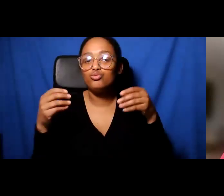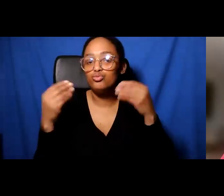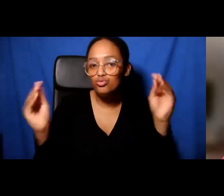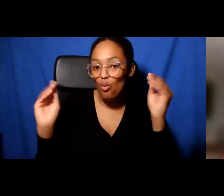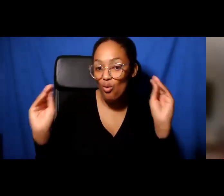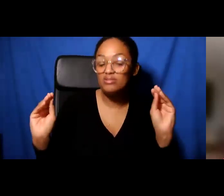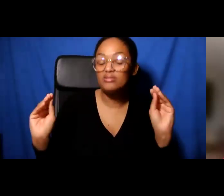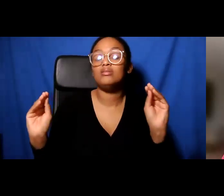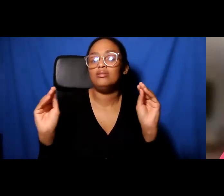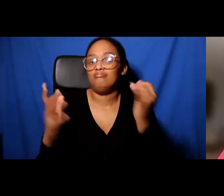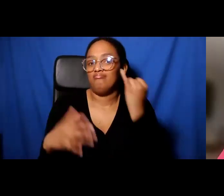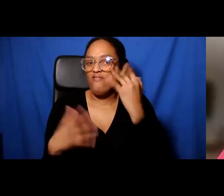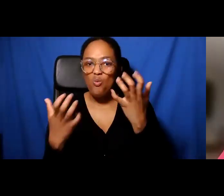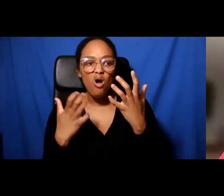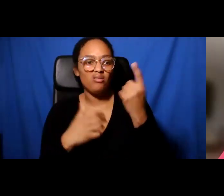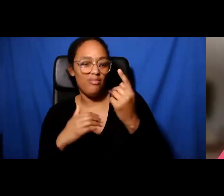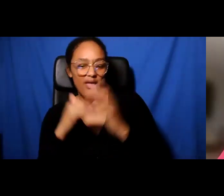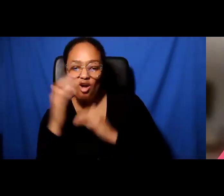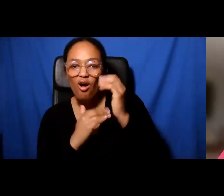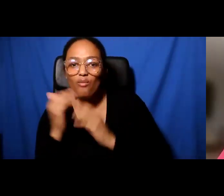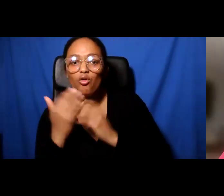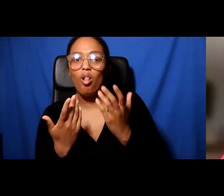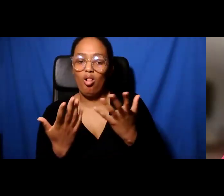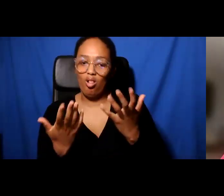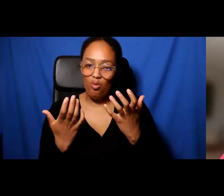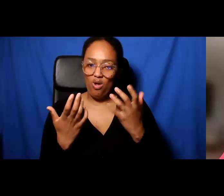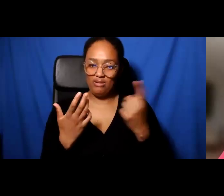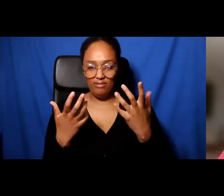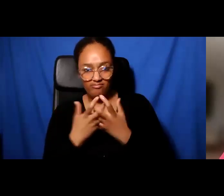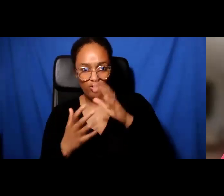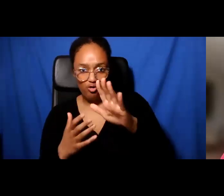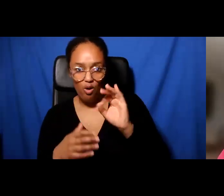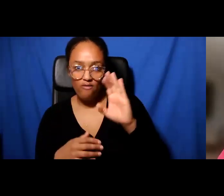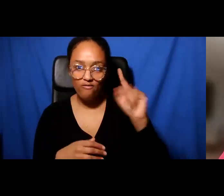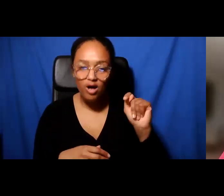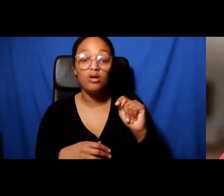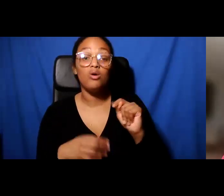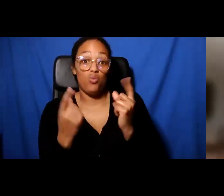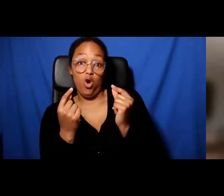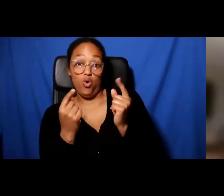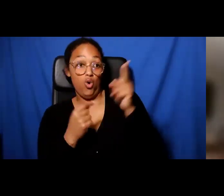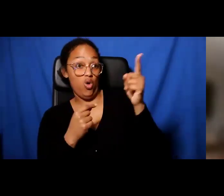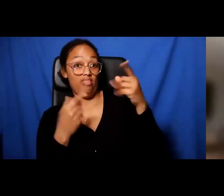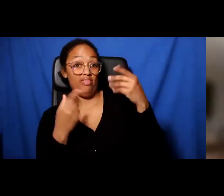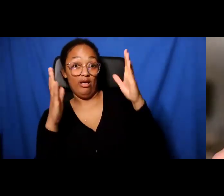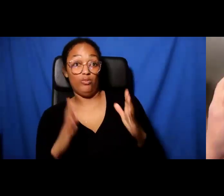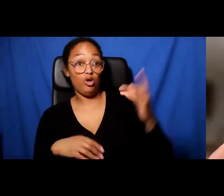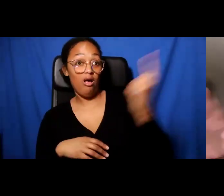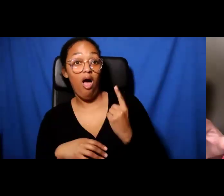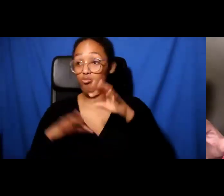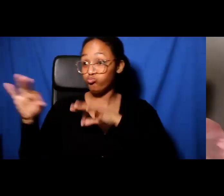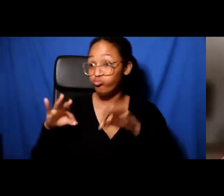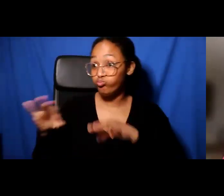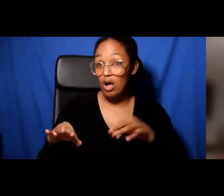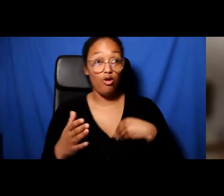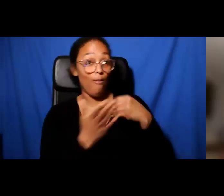comfortable. We don't take the salesman's words by just face value. We try them on. They let us walk around the store. We